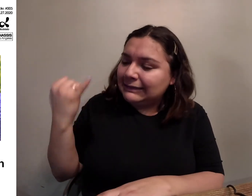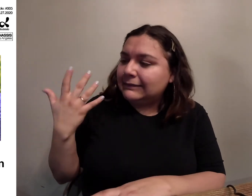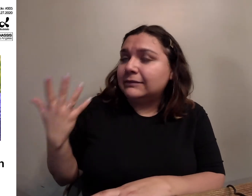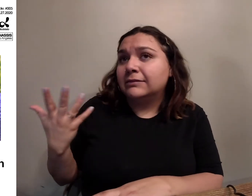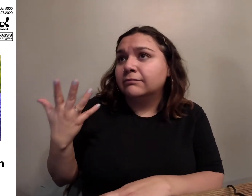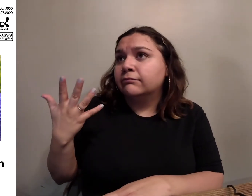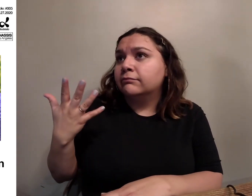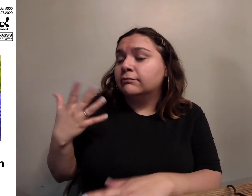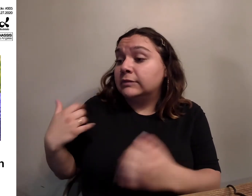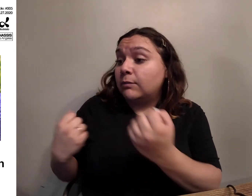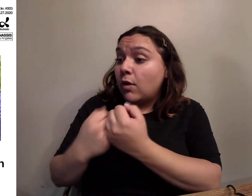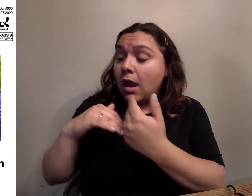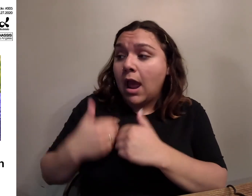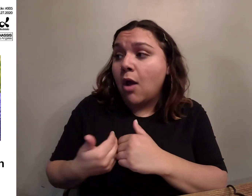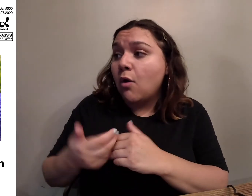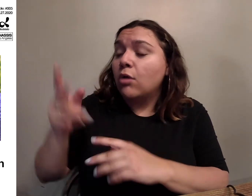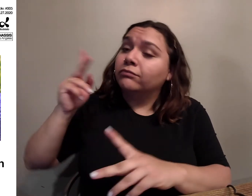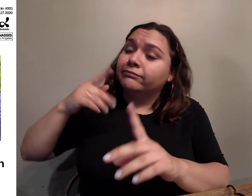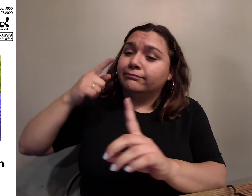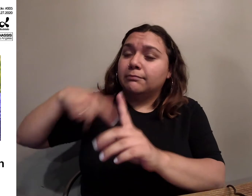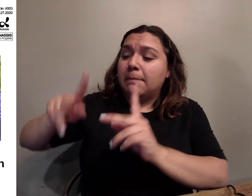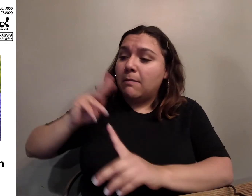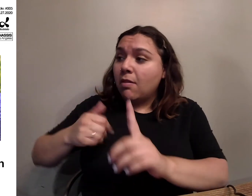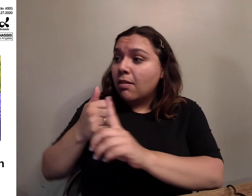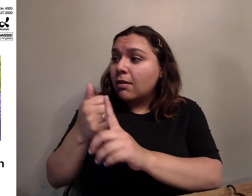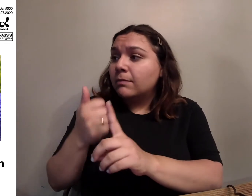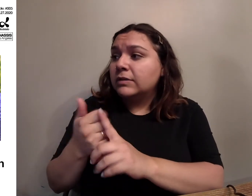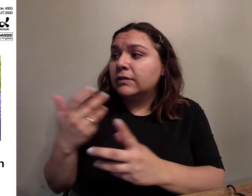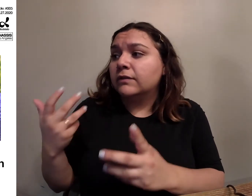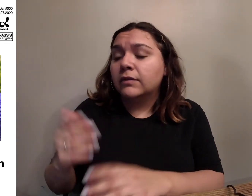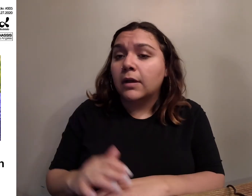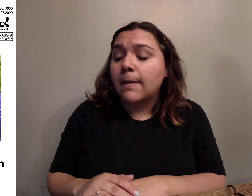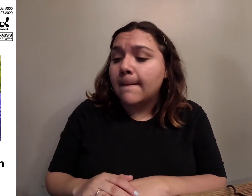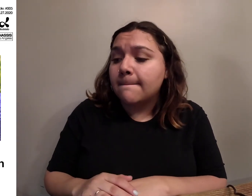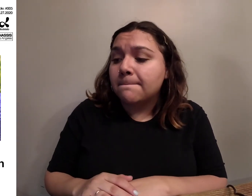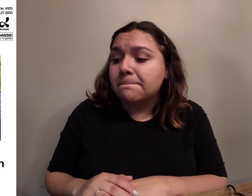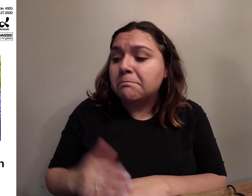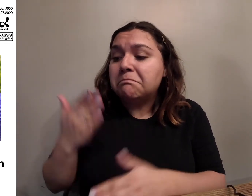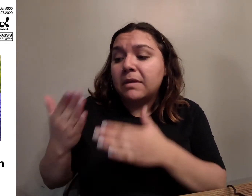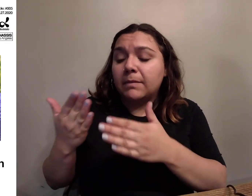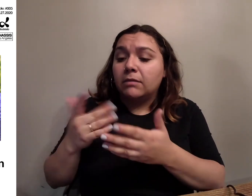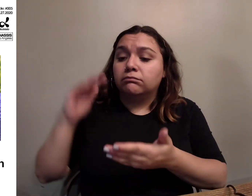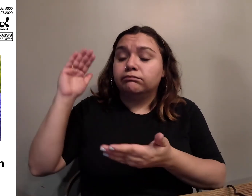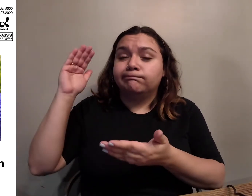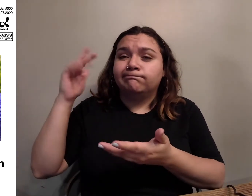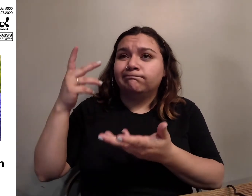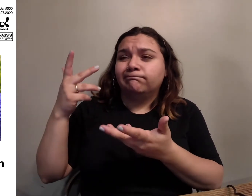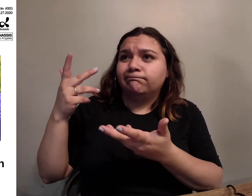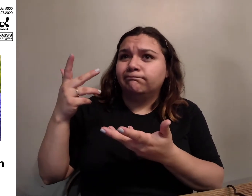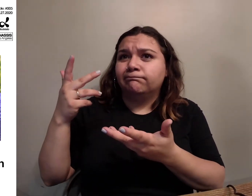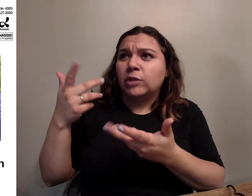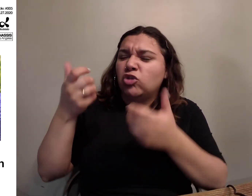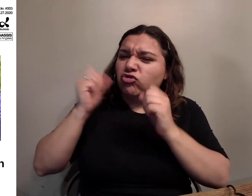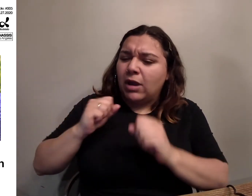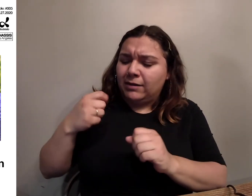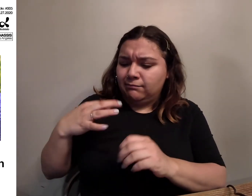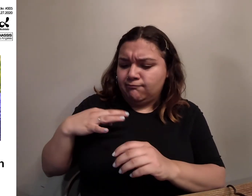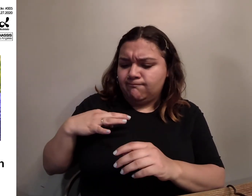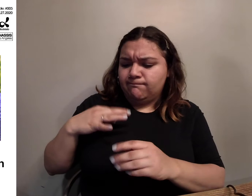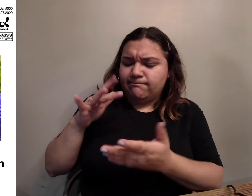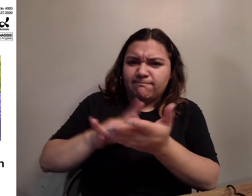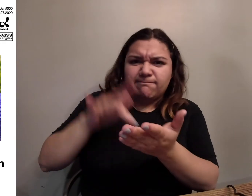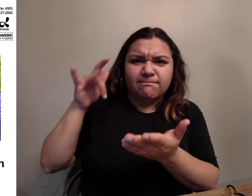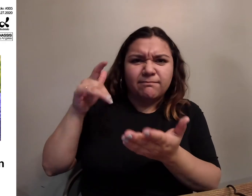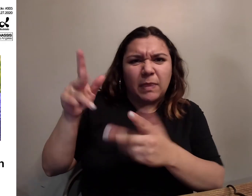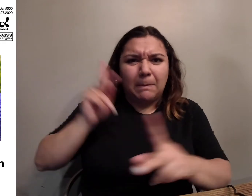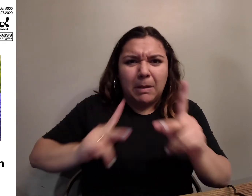by those who would, essentially dumb down the populace and profit from that